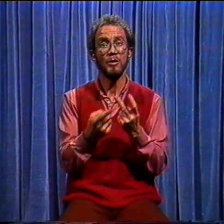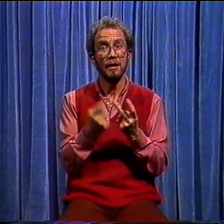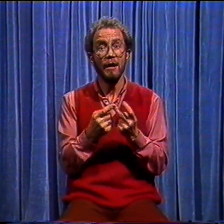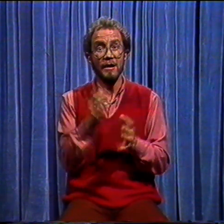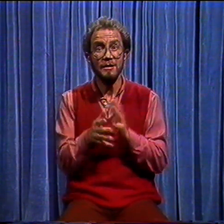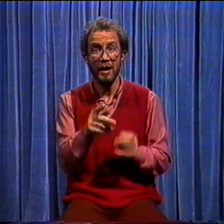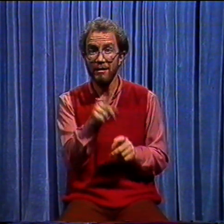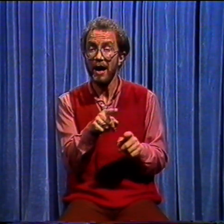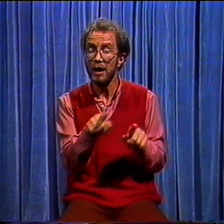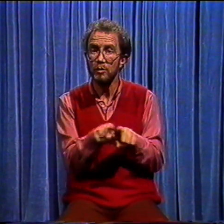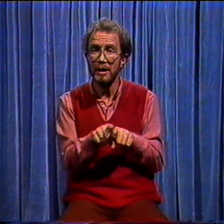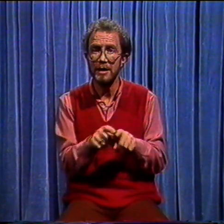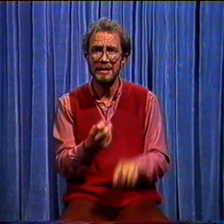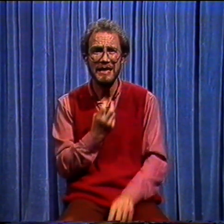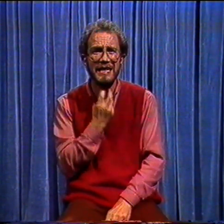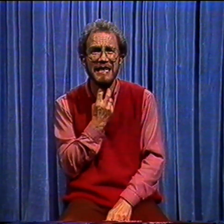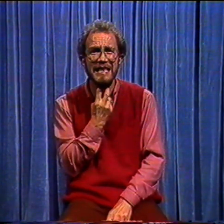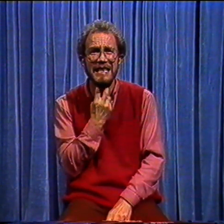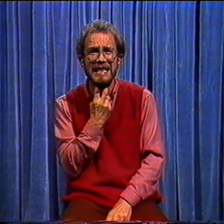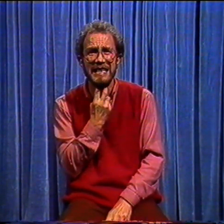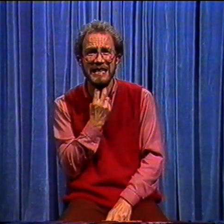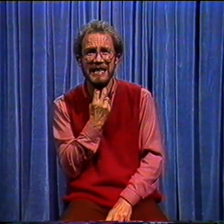There was another sign there, this one.